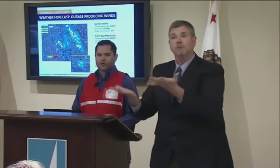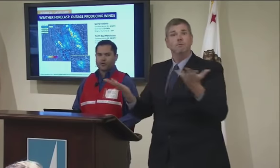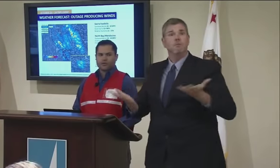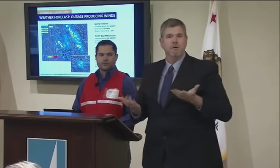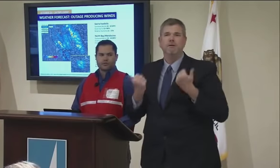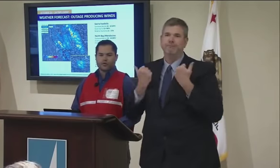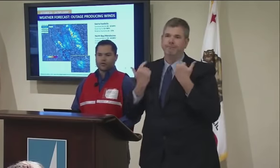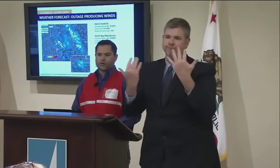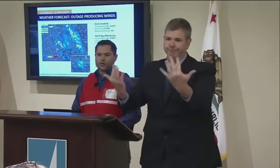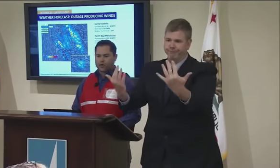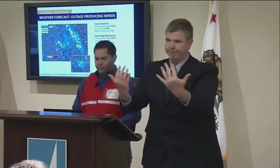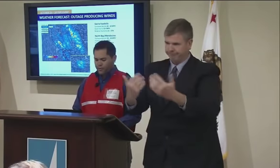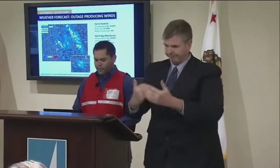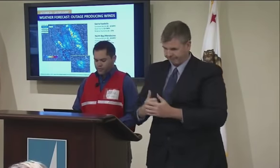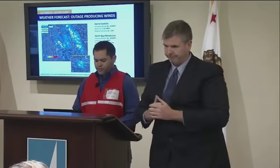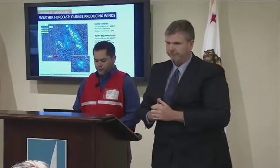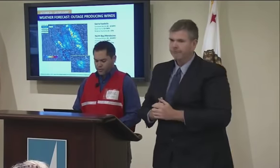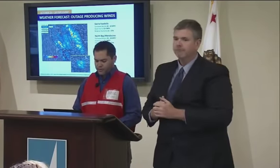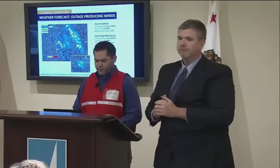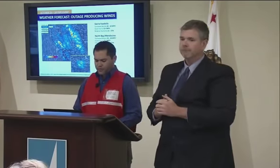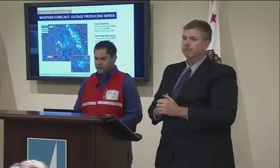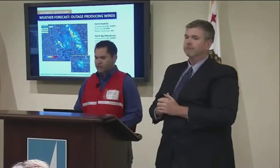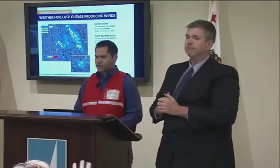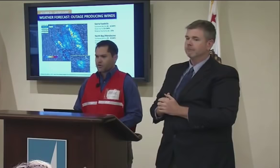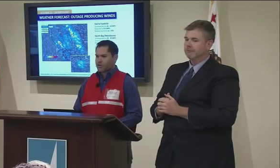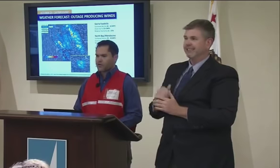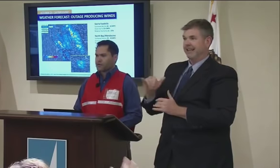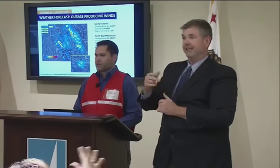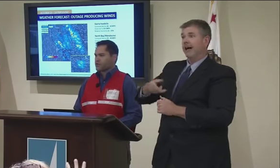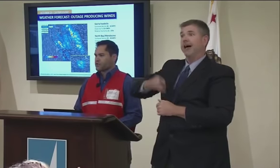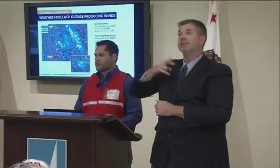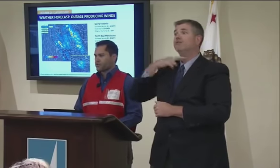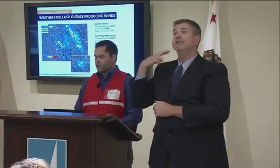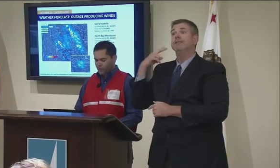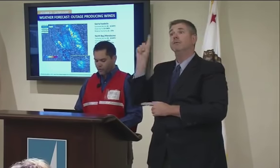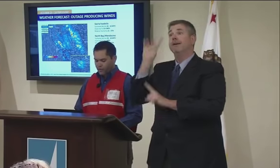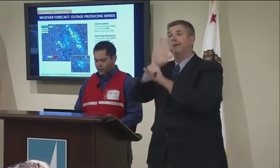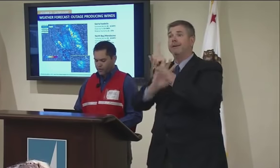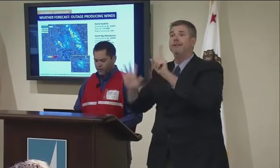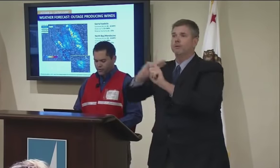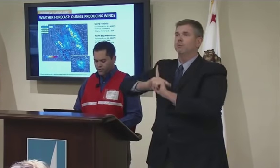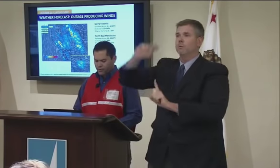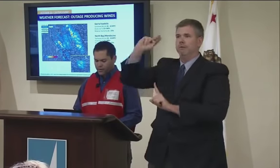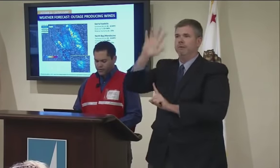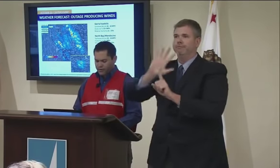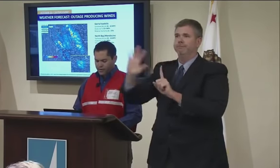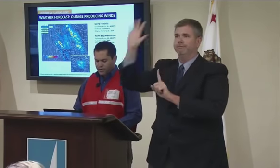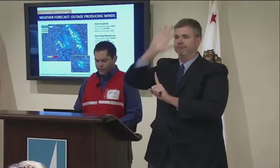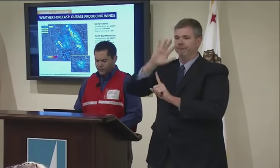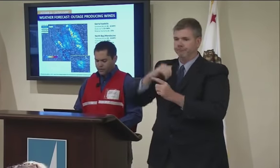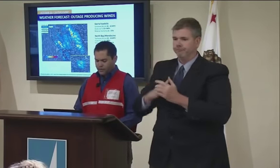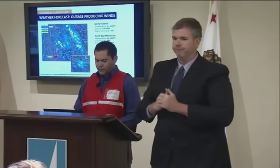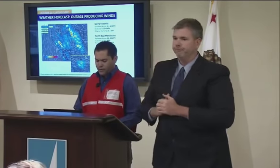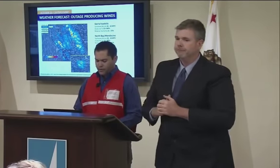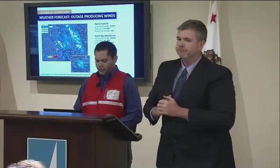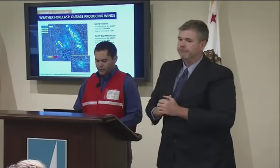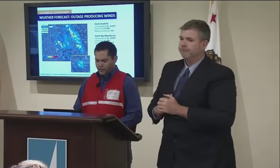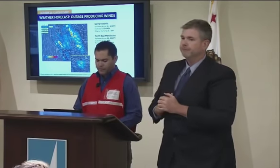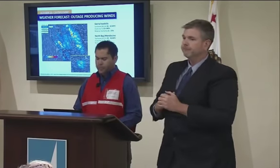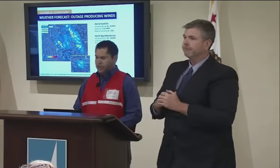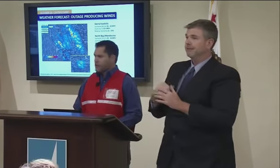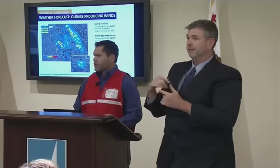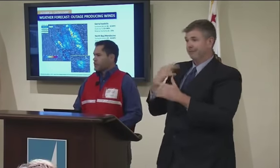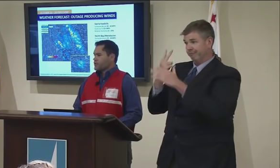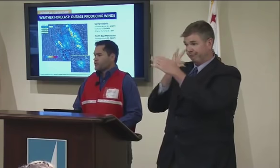fires, according to the Northern Operations Predictive Services across vast portions of Northern California and into Southern